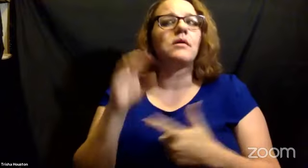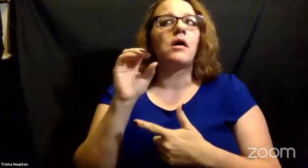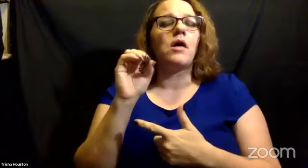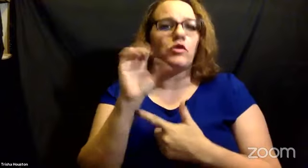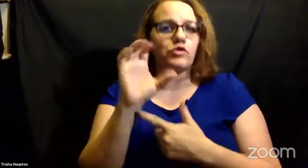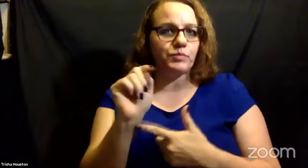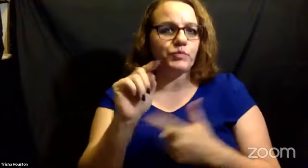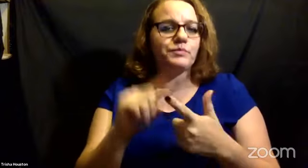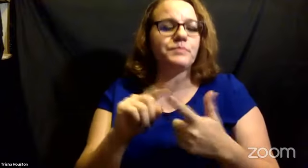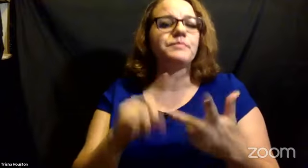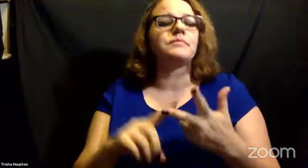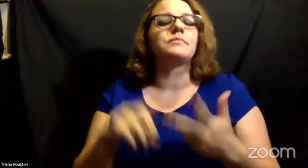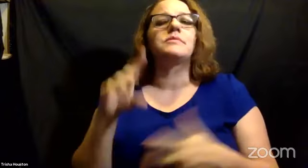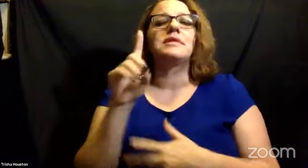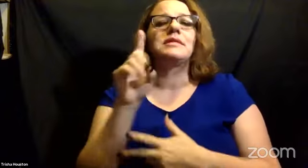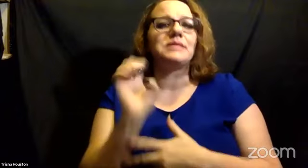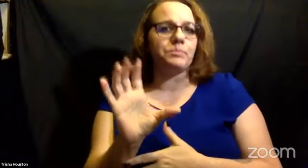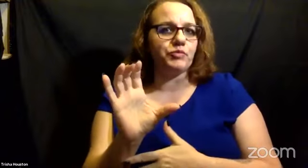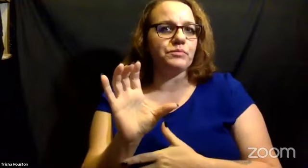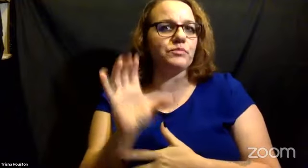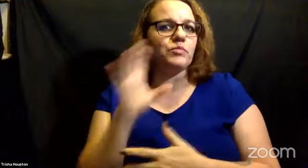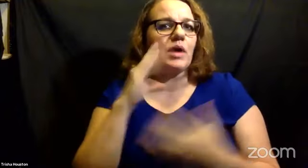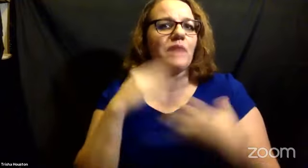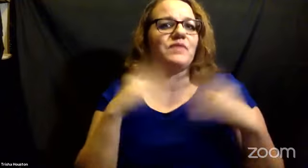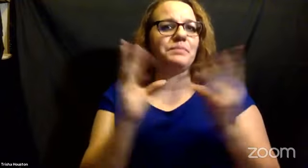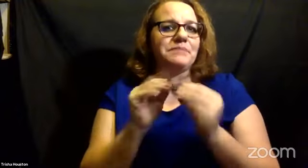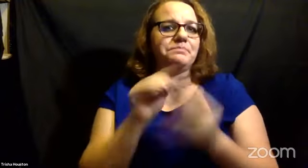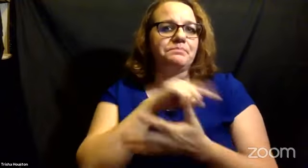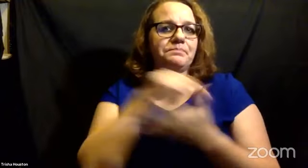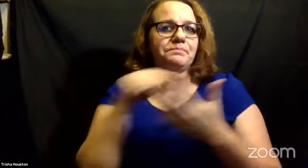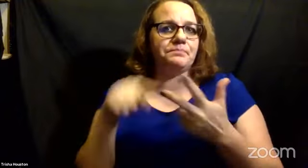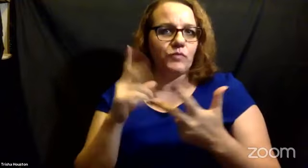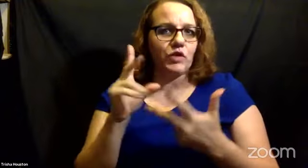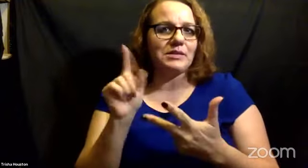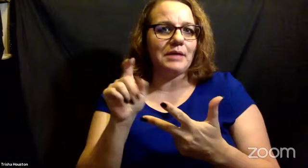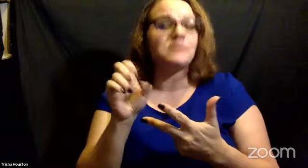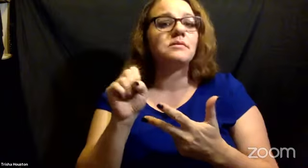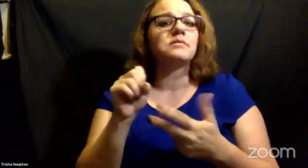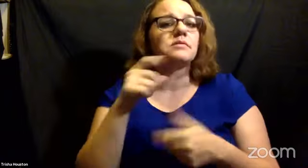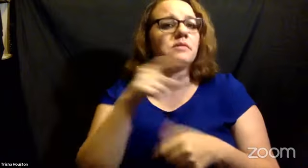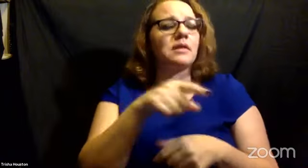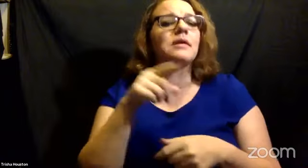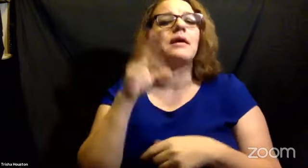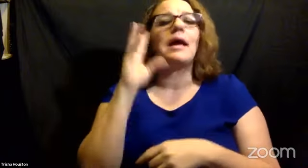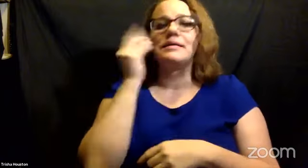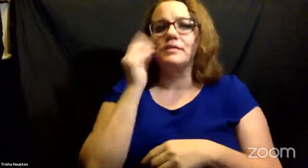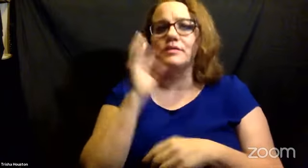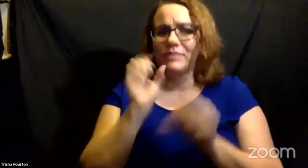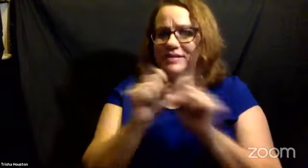We have the August, October, December meetings, and we will get those dates